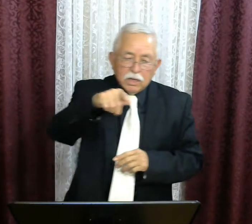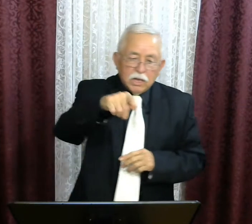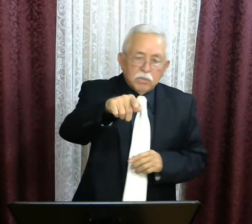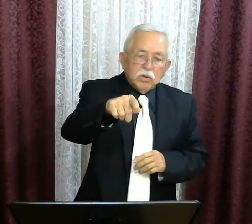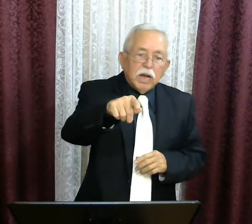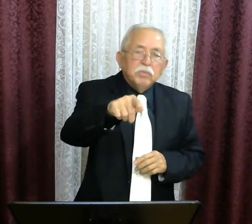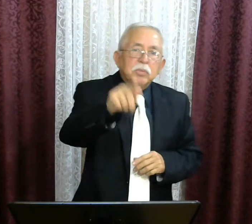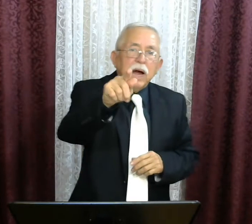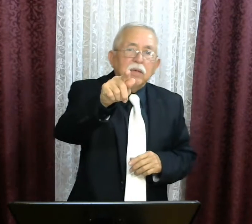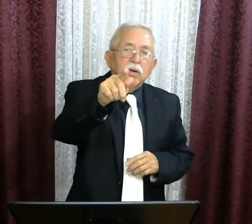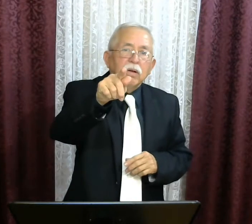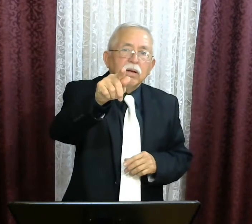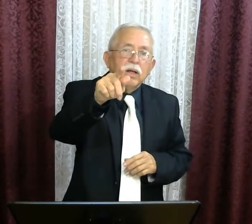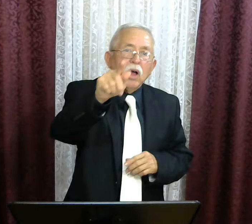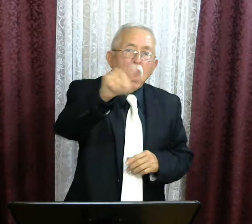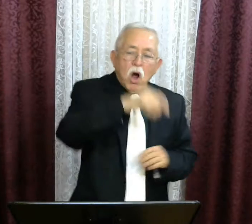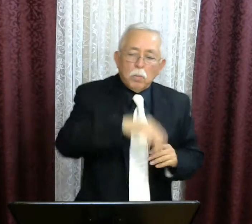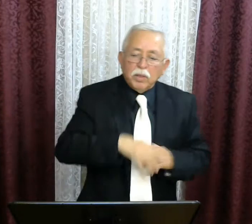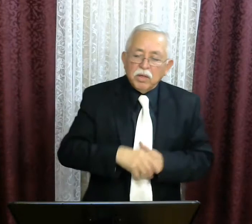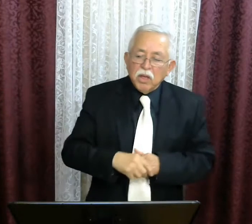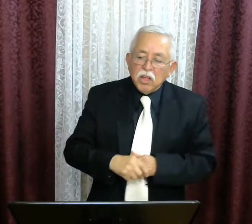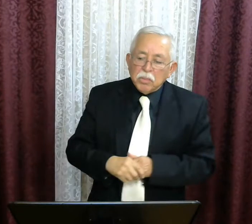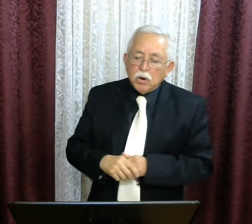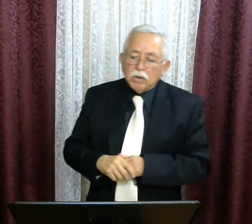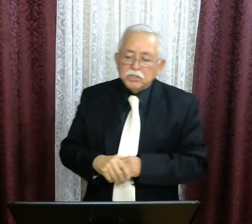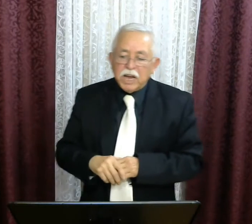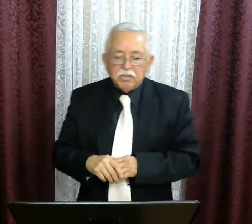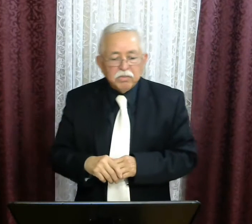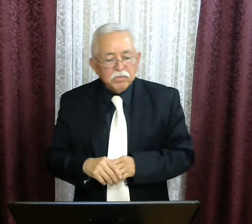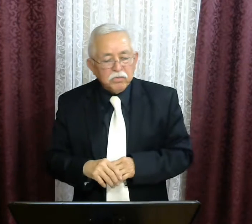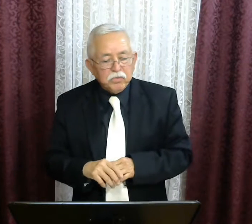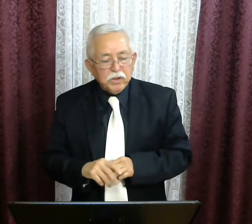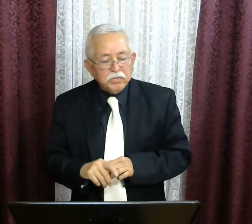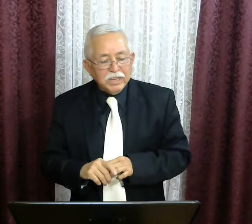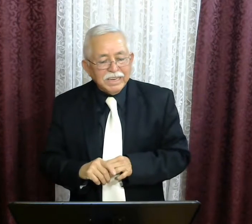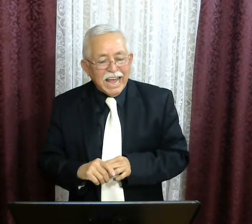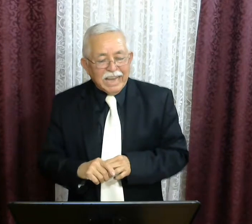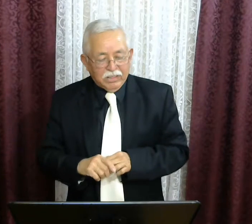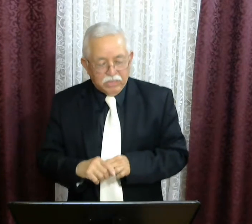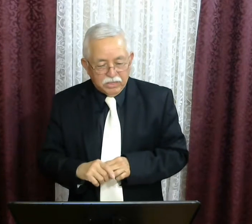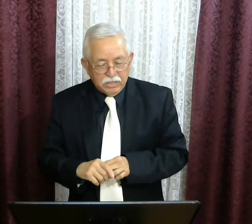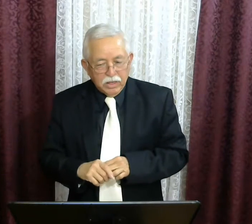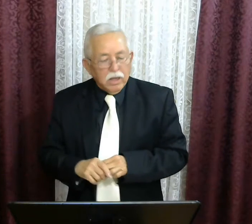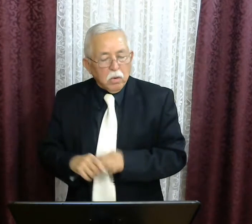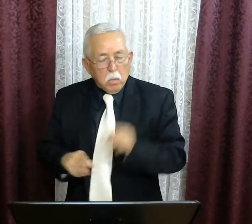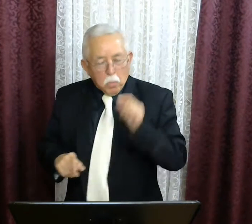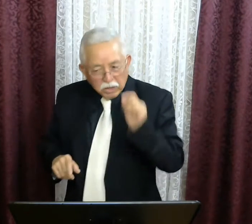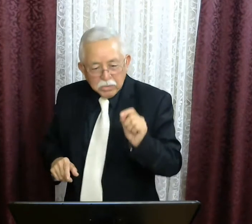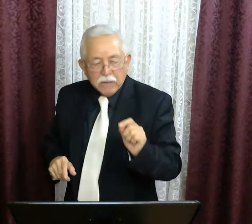if you have your Bible, open the book of John 15:8. What the Bible